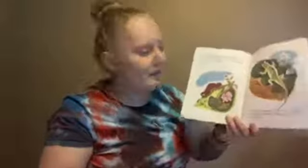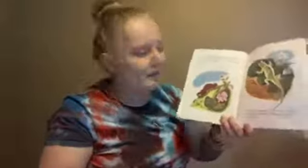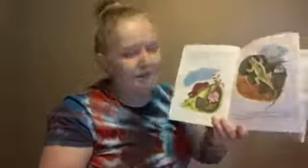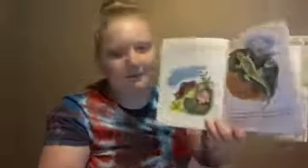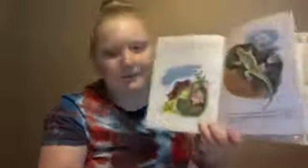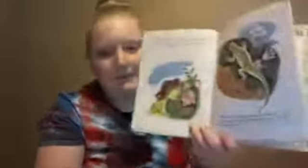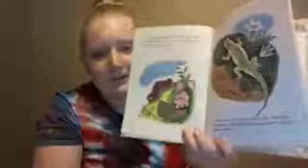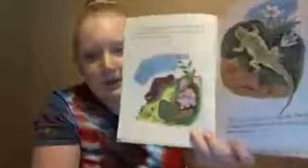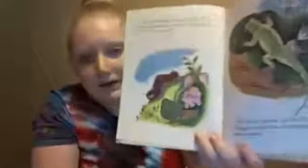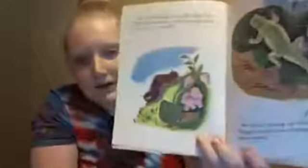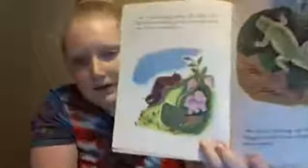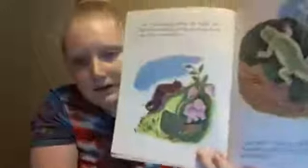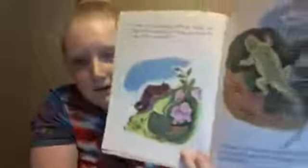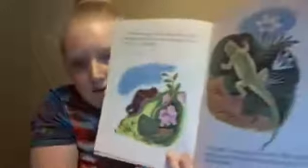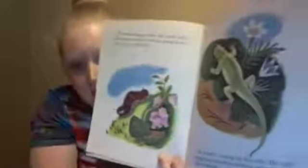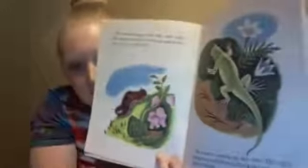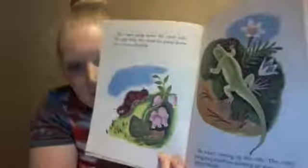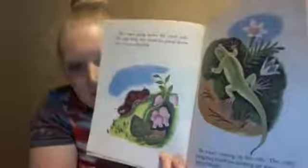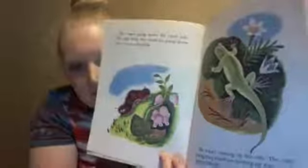lizard. See the lizard?